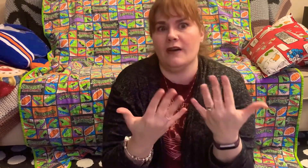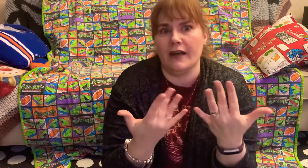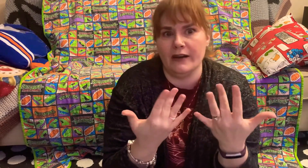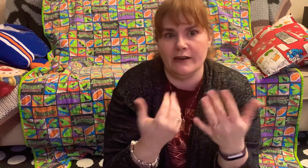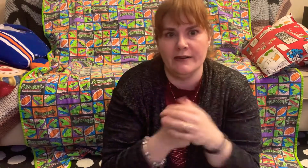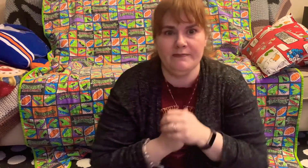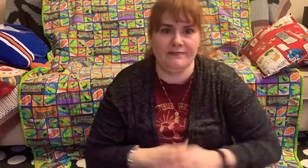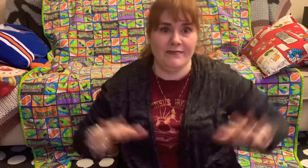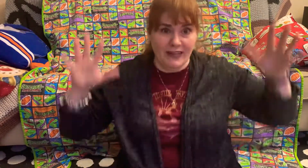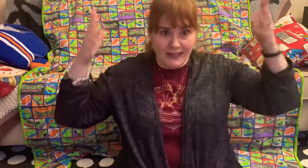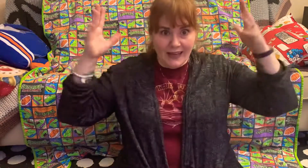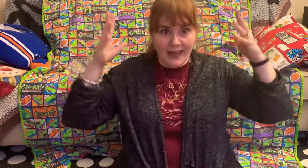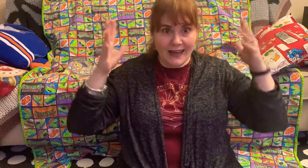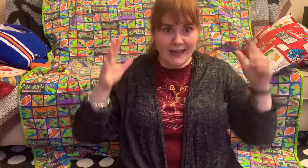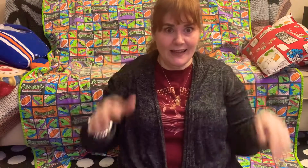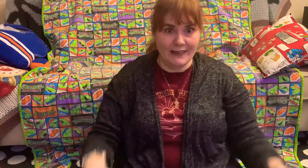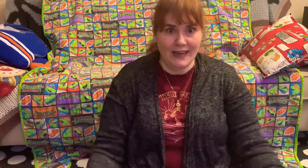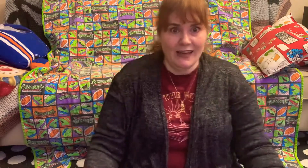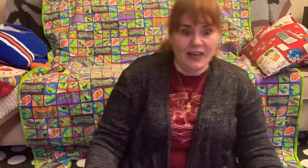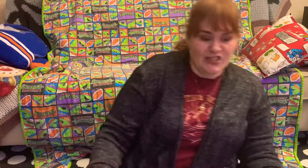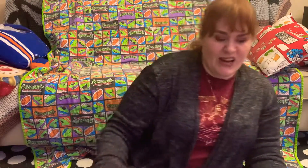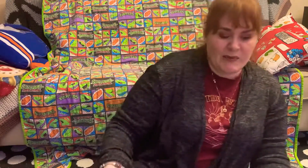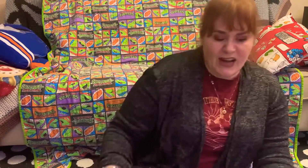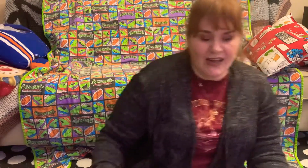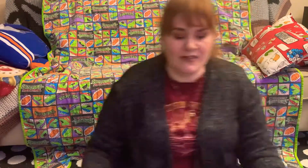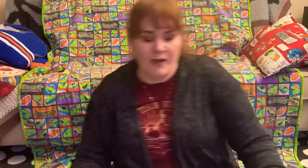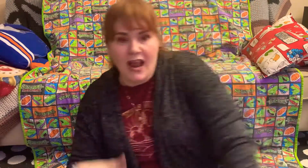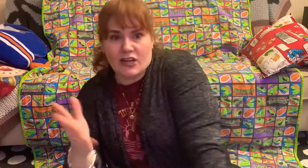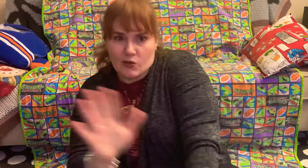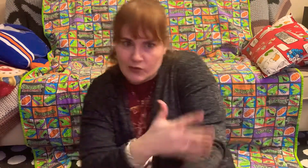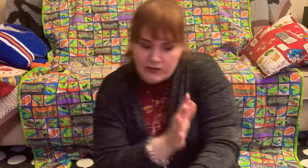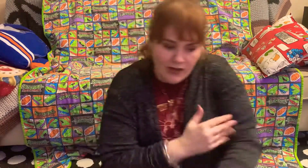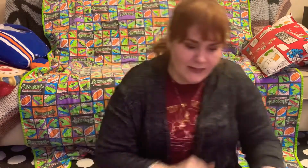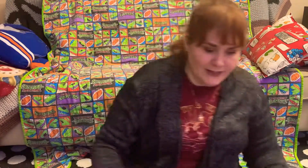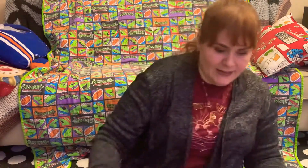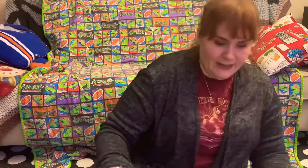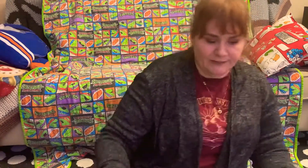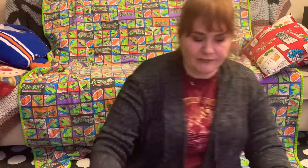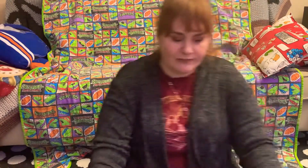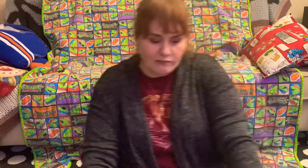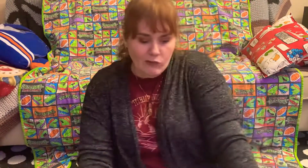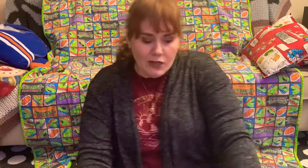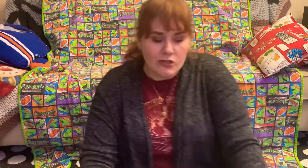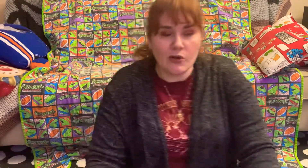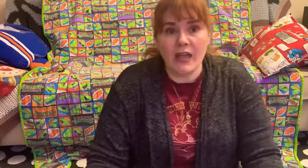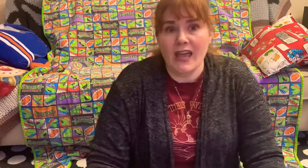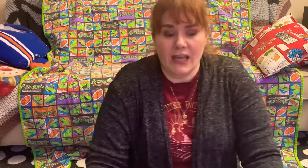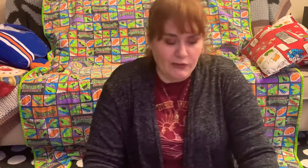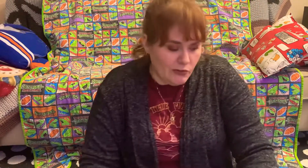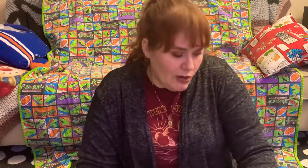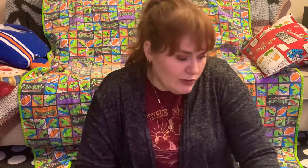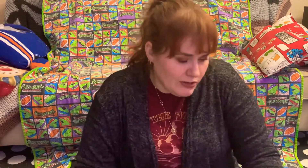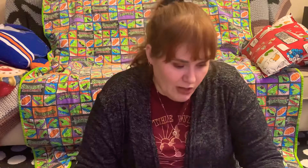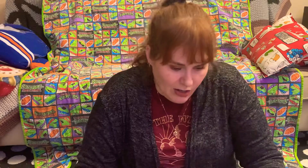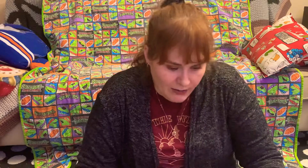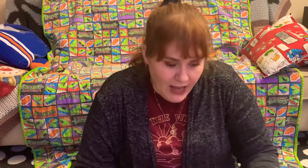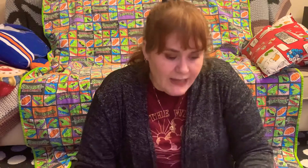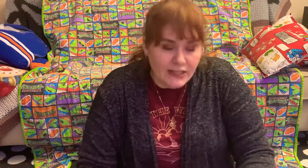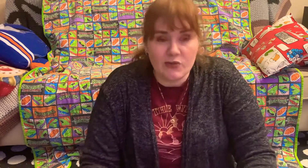fire. Yay! So now we're going to have some actual songs to sing. So if you know the song, "Did You Ever